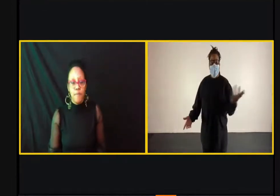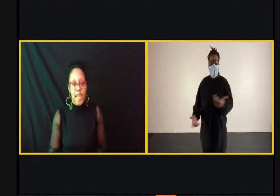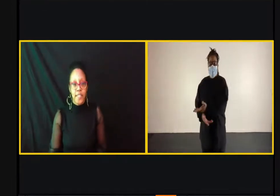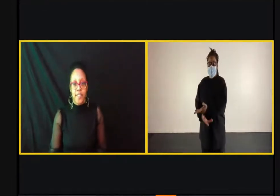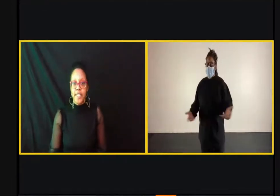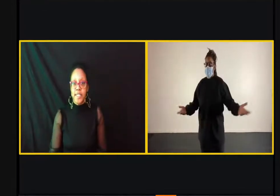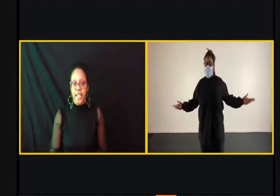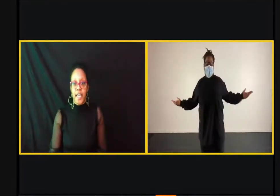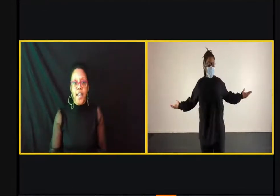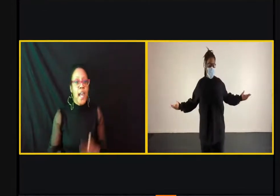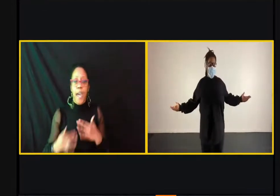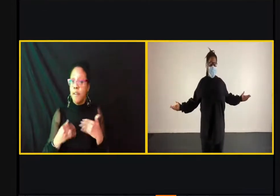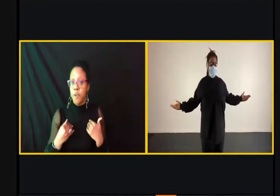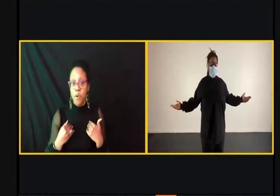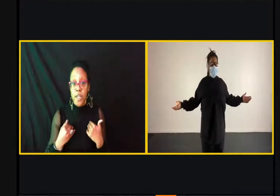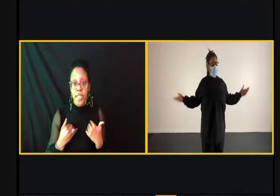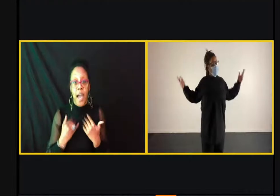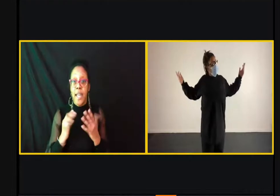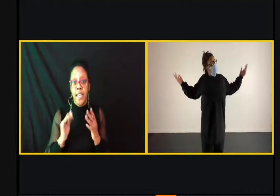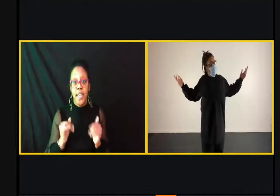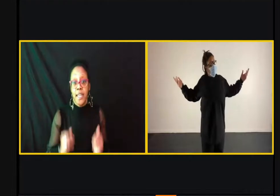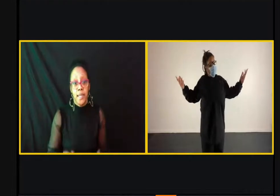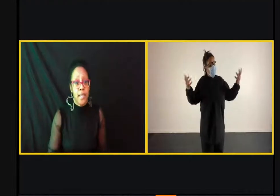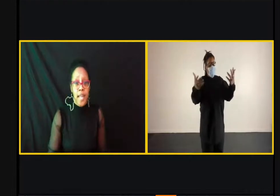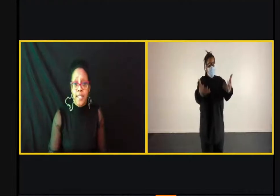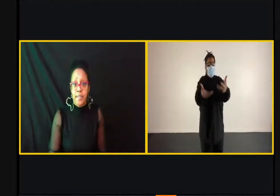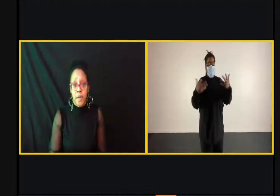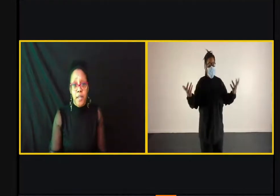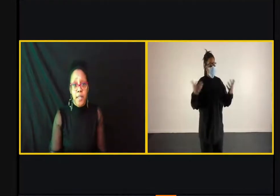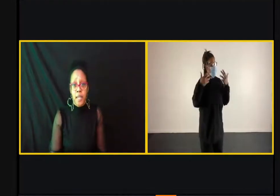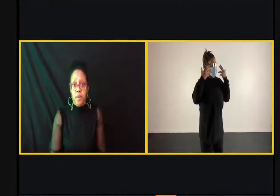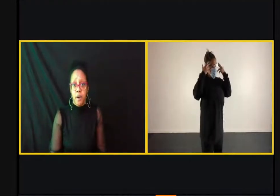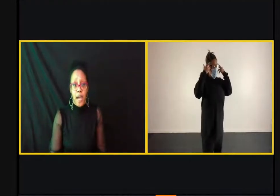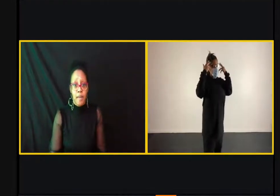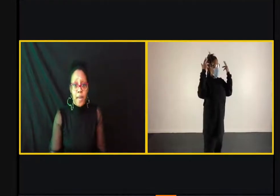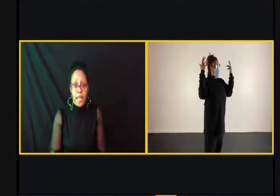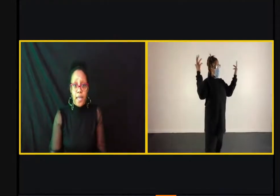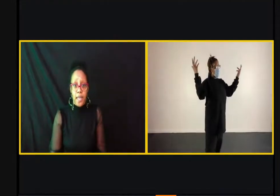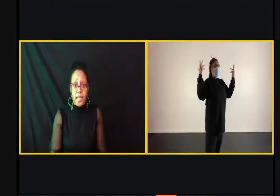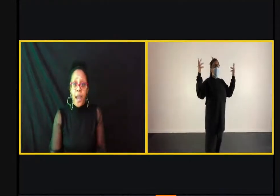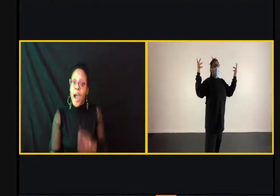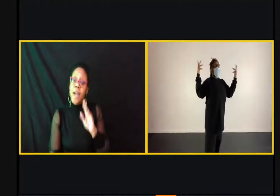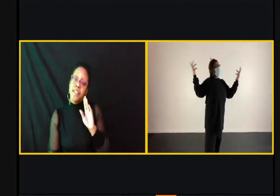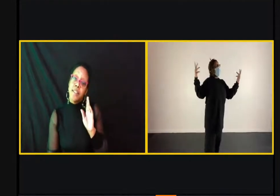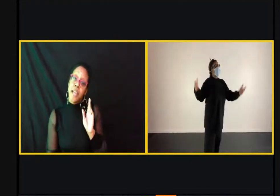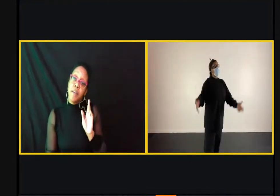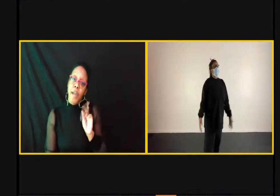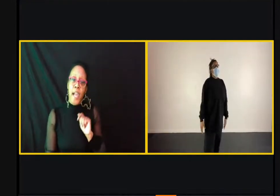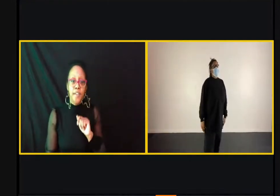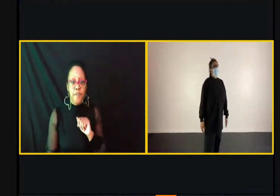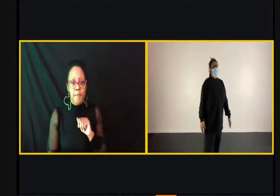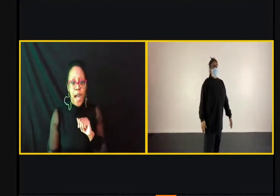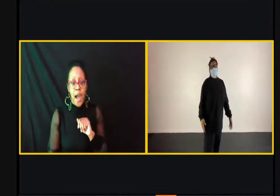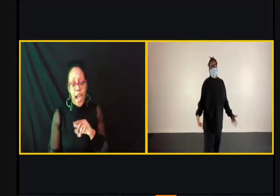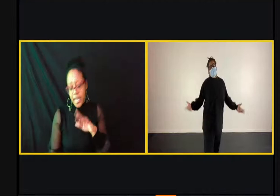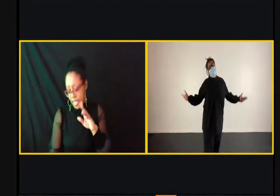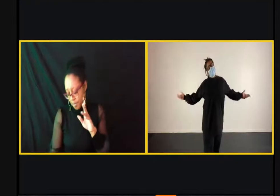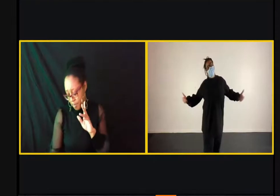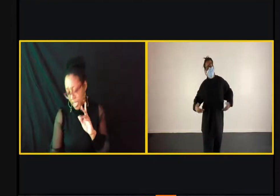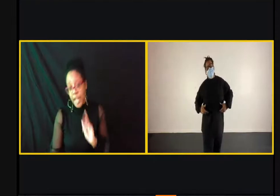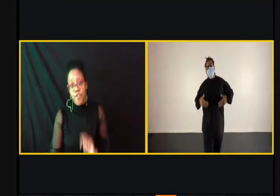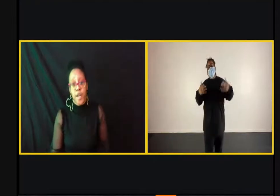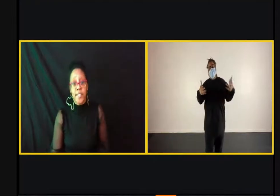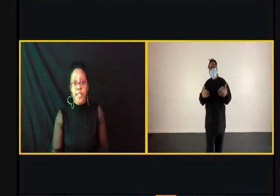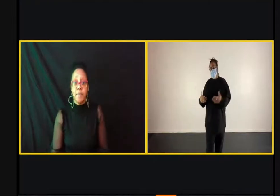kung fu master is dead. And of course, I can't get the last murdered Negro out of my head. I should take a page from my aunt and